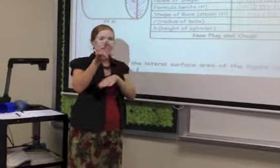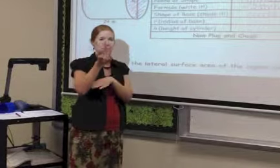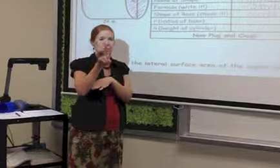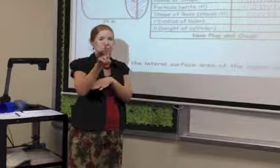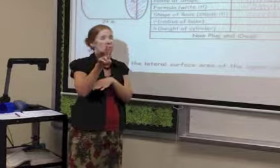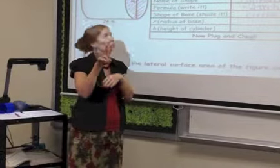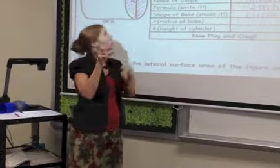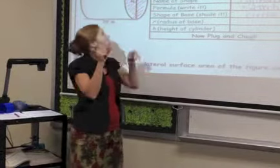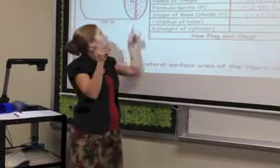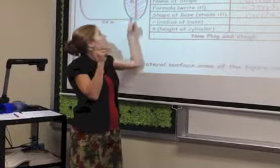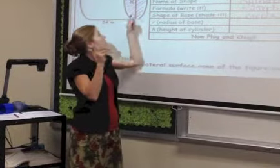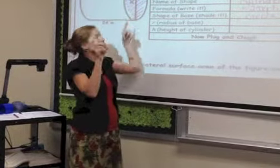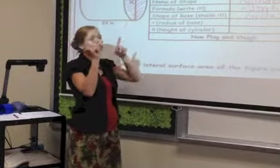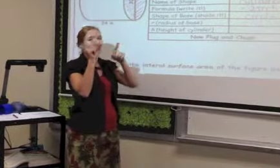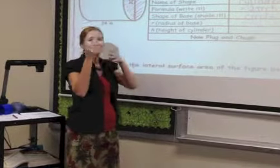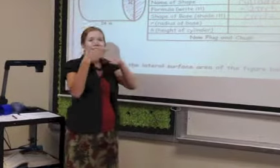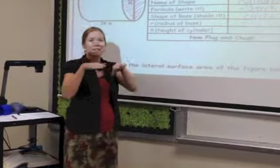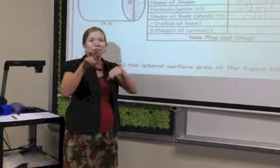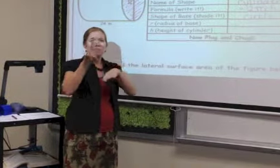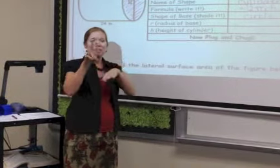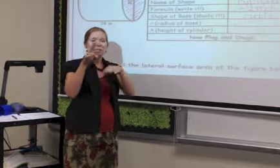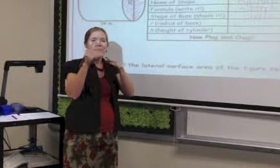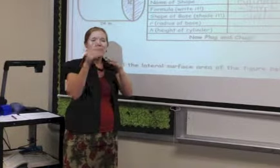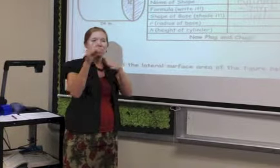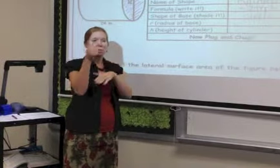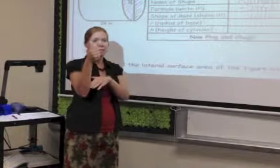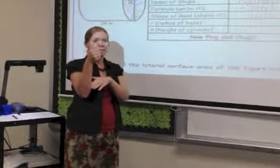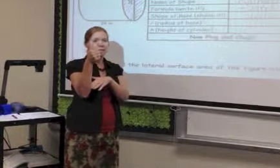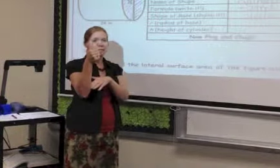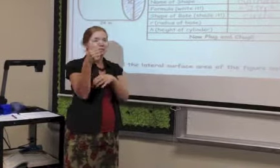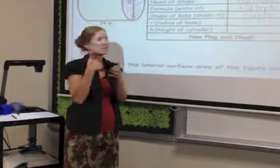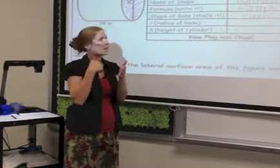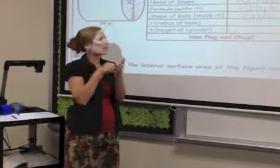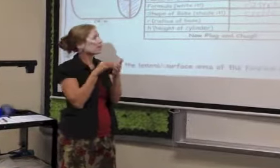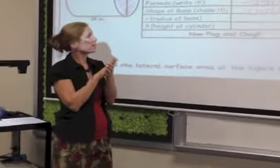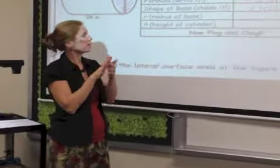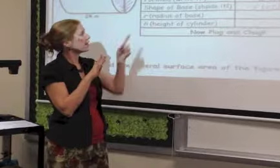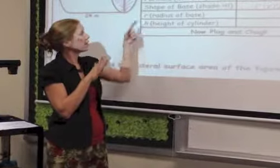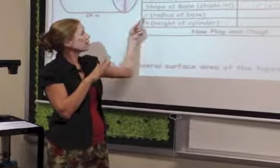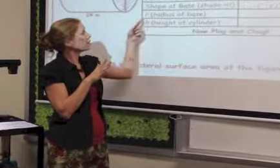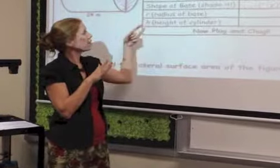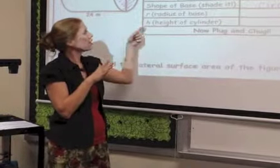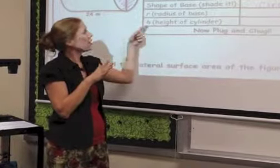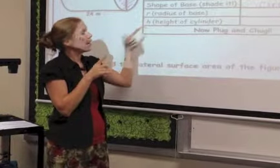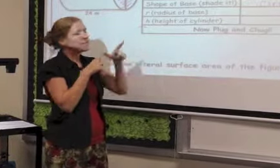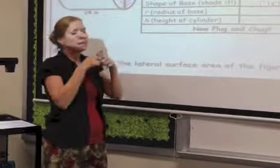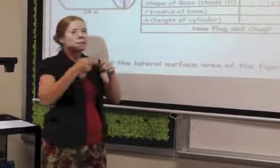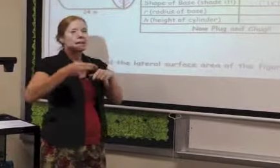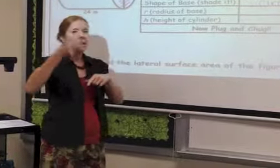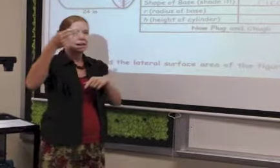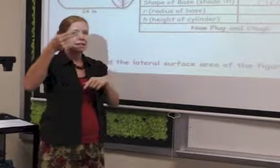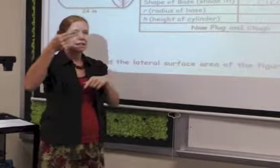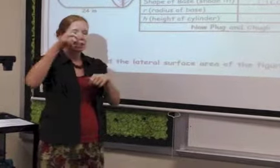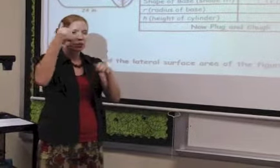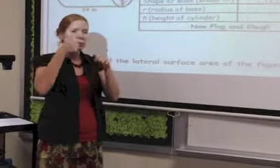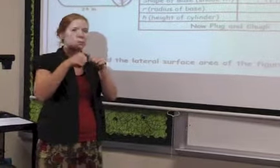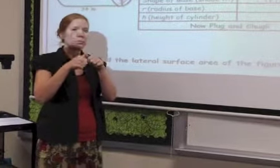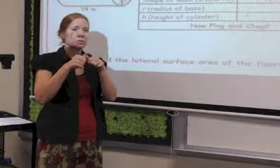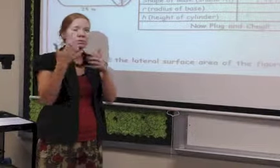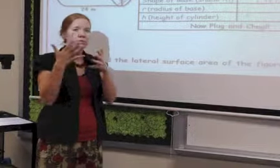2. So 20 divided by 2 equals 10. I'm going to put that down. And then my height. Remember, you've